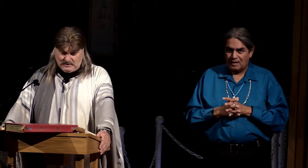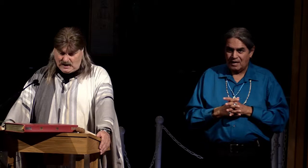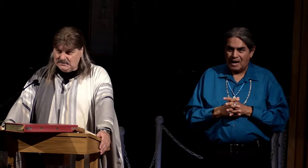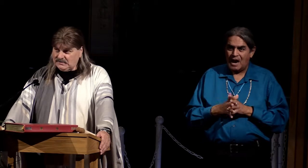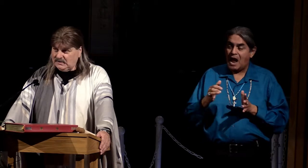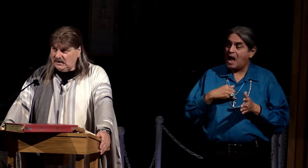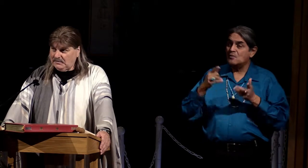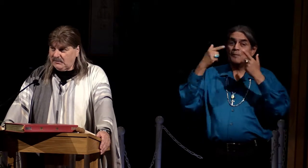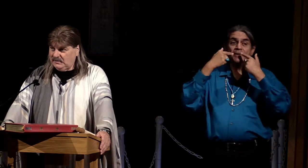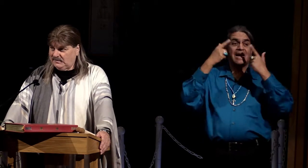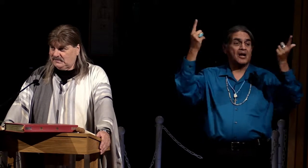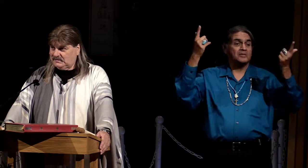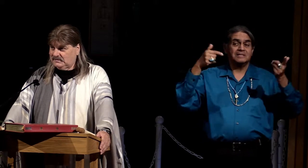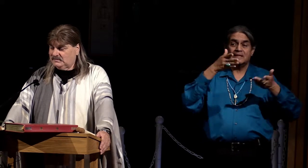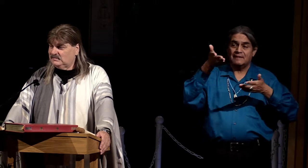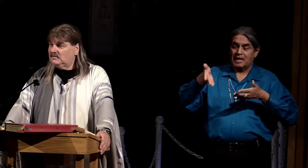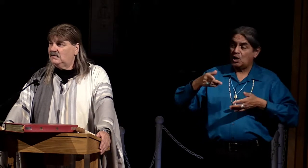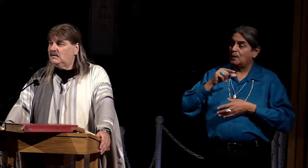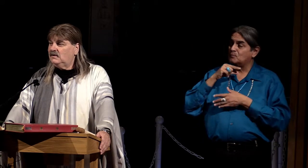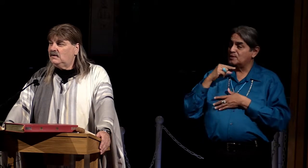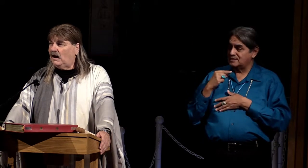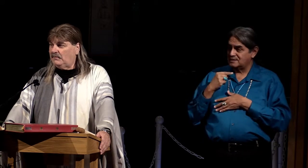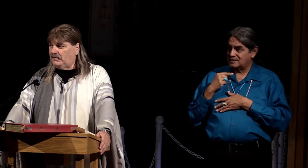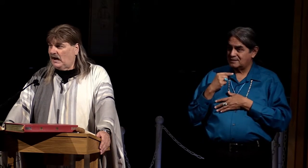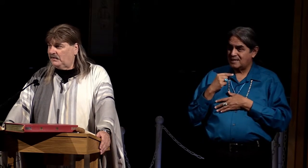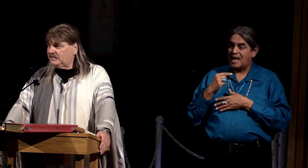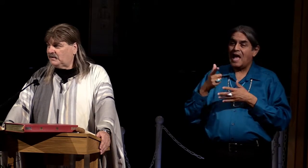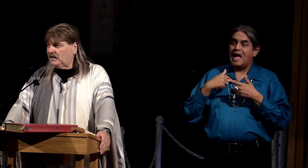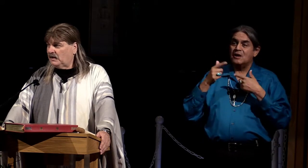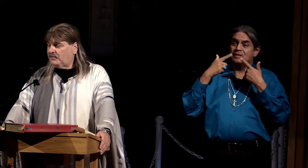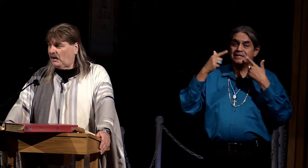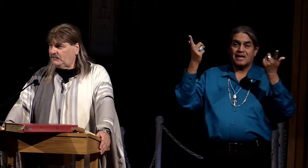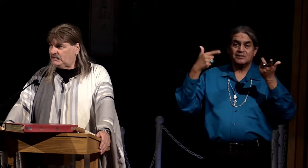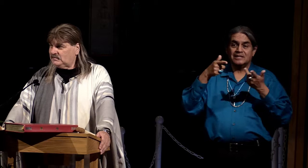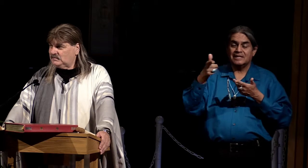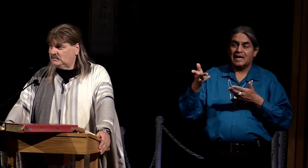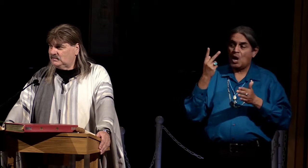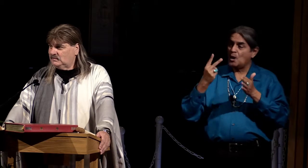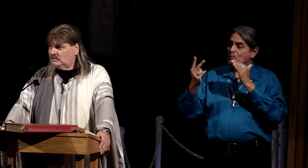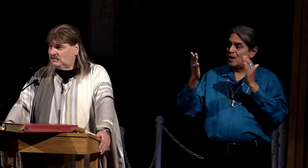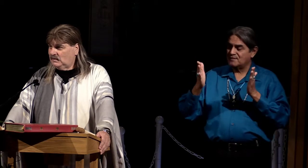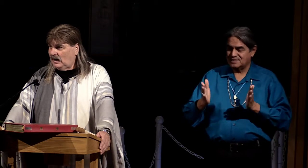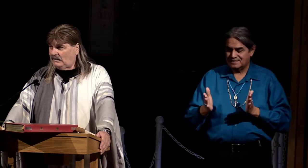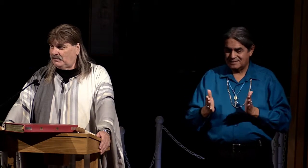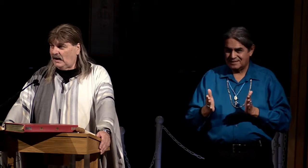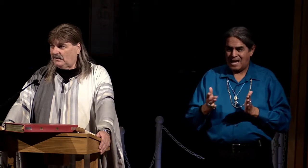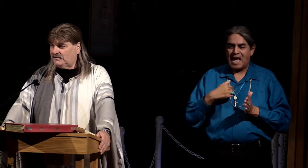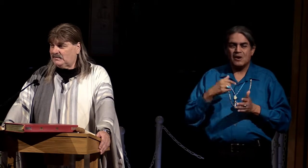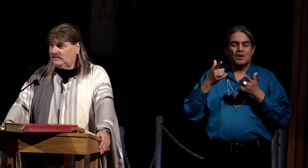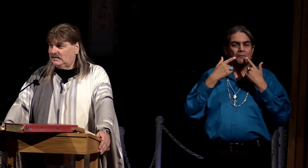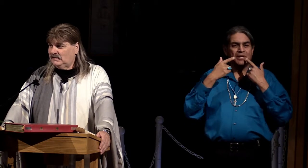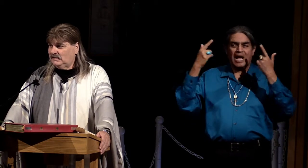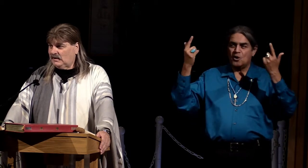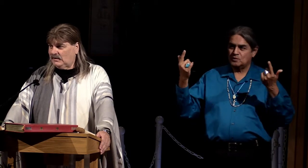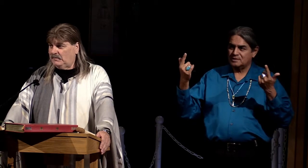I will pronounce that they are priests. I will pronounce that they are prophet. I will